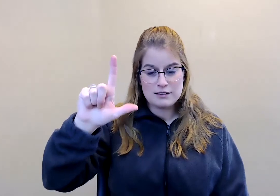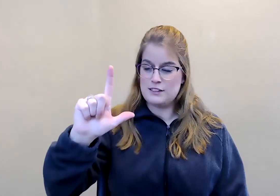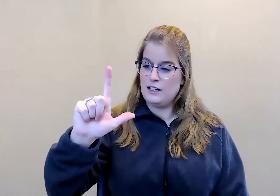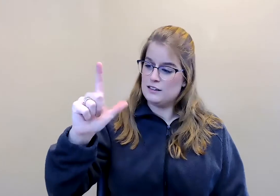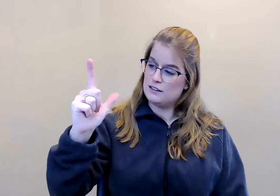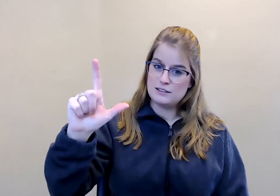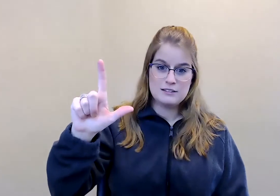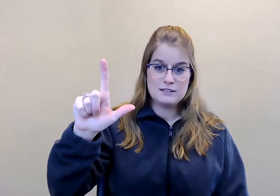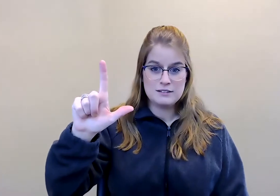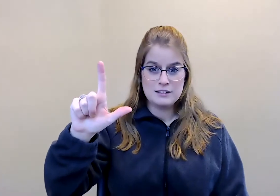See?